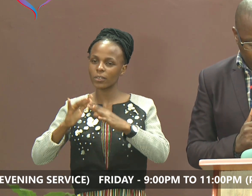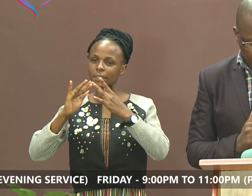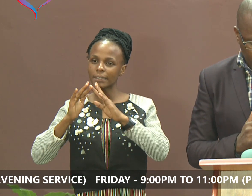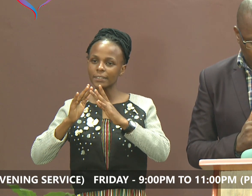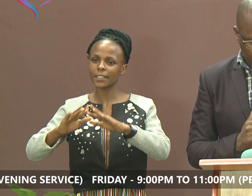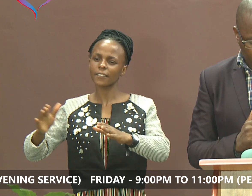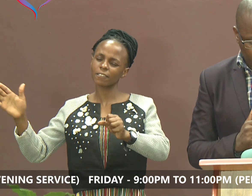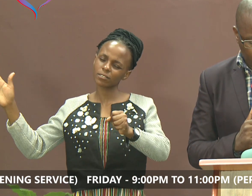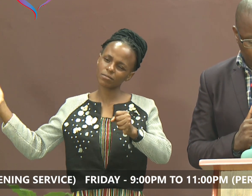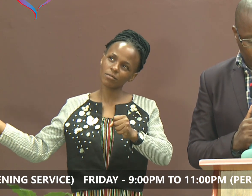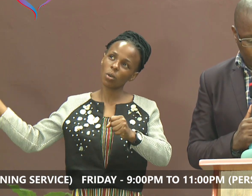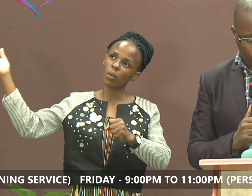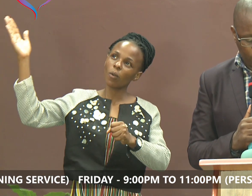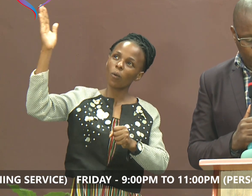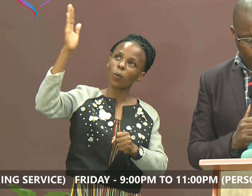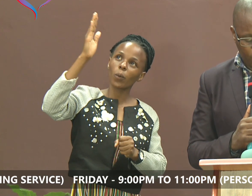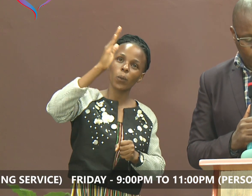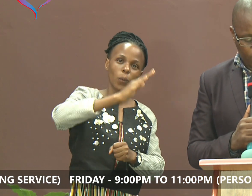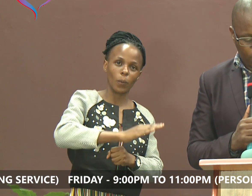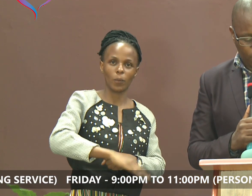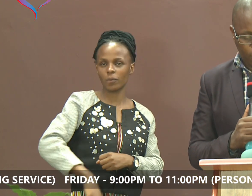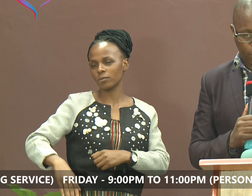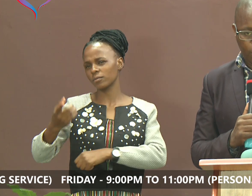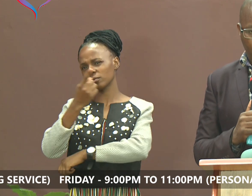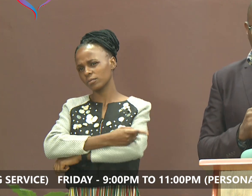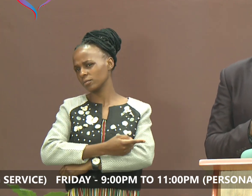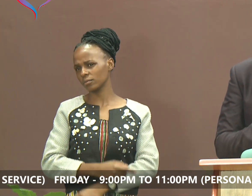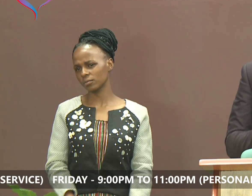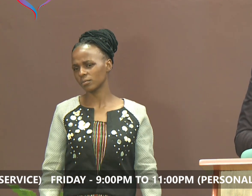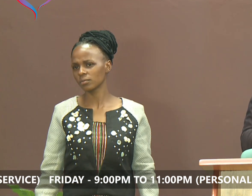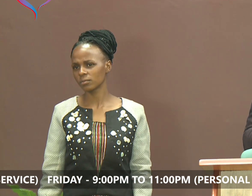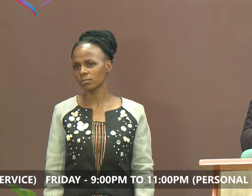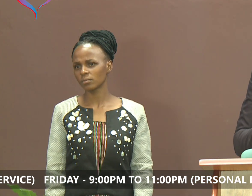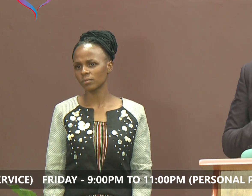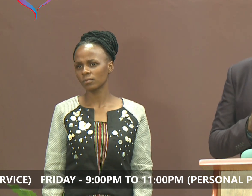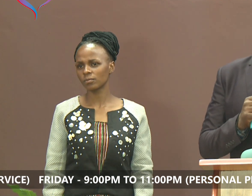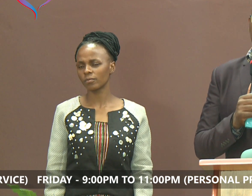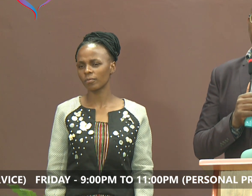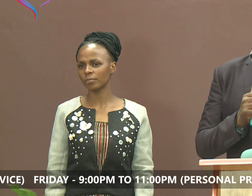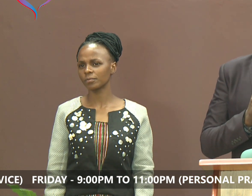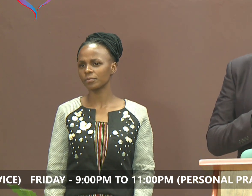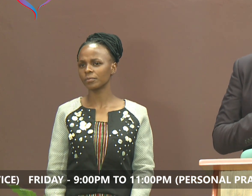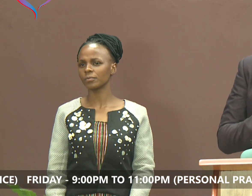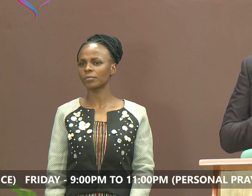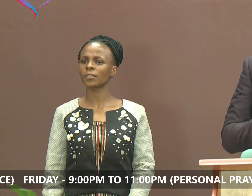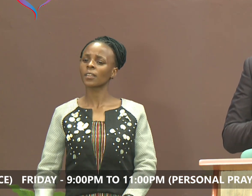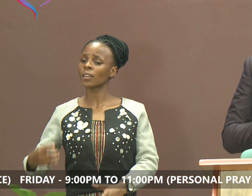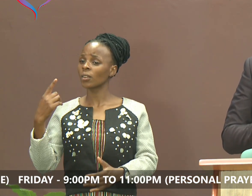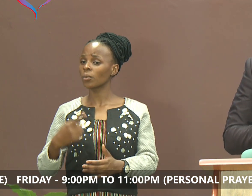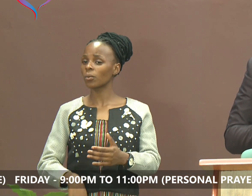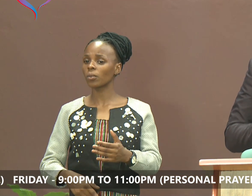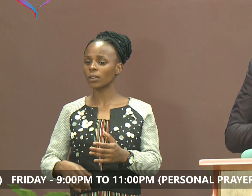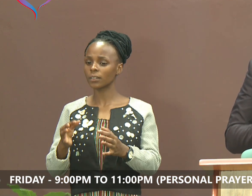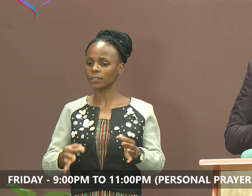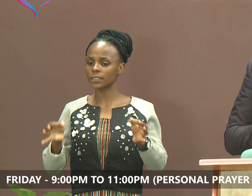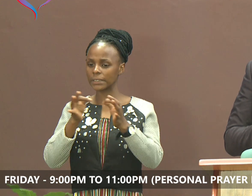them. But when this person has been so active on phone the whole day. Ekisinga obukulu social media kyetubyeko.